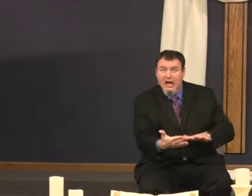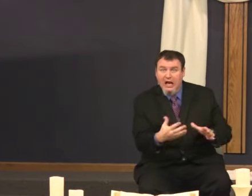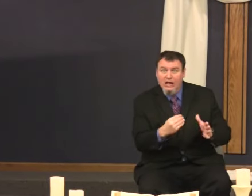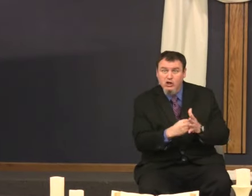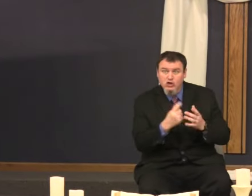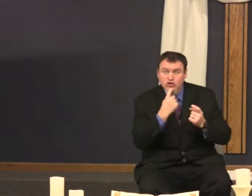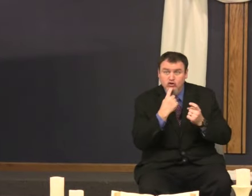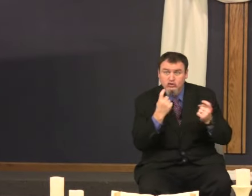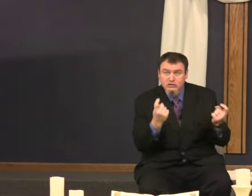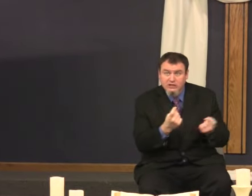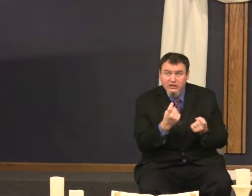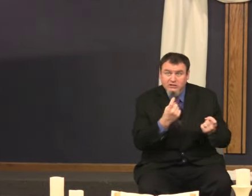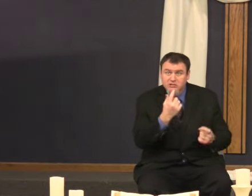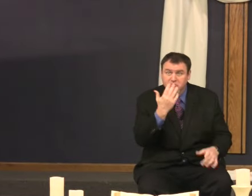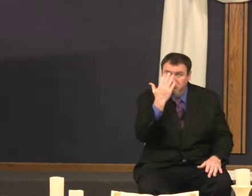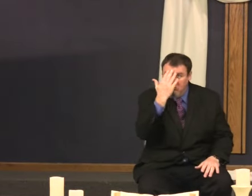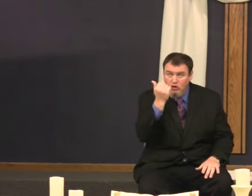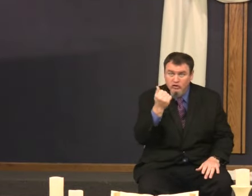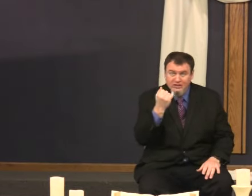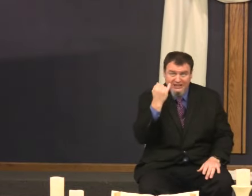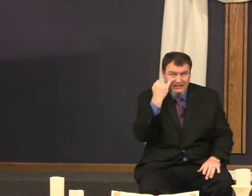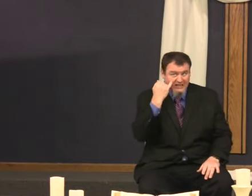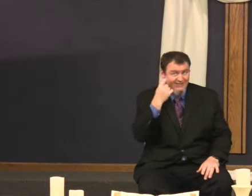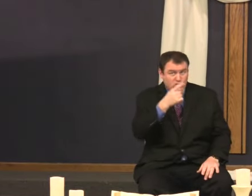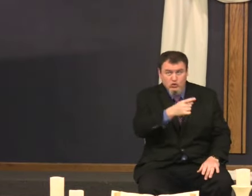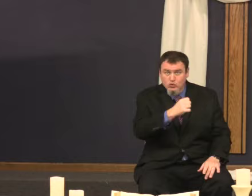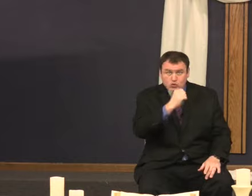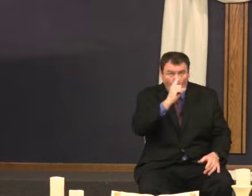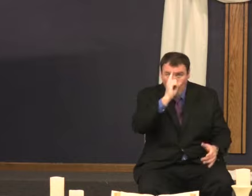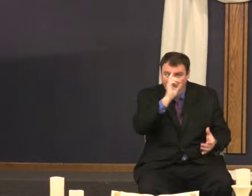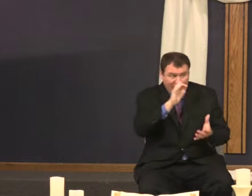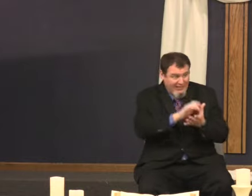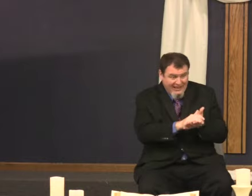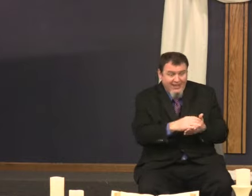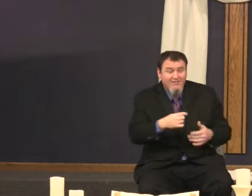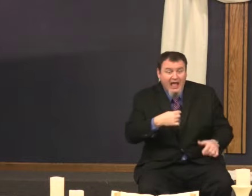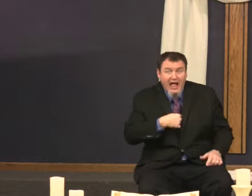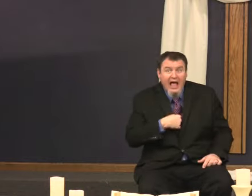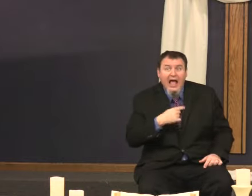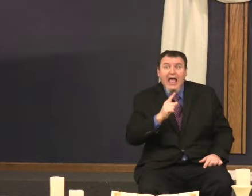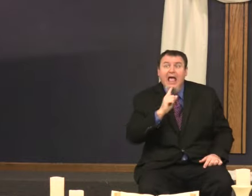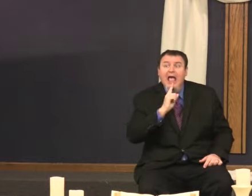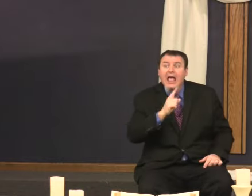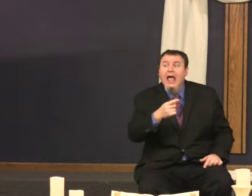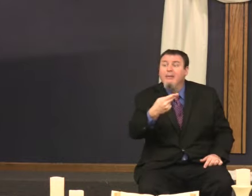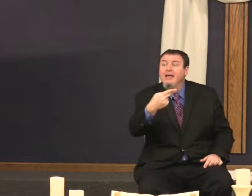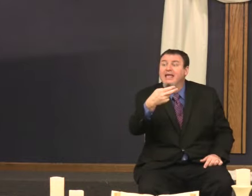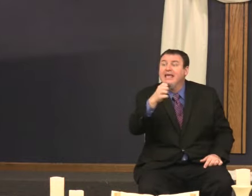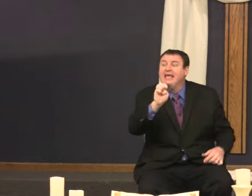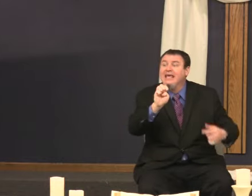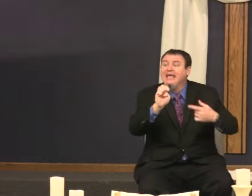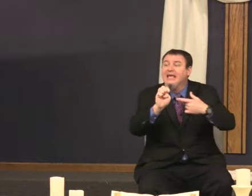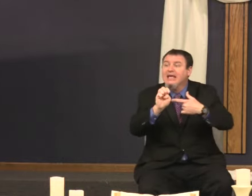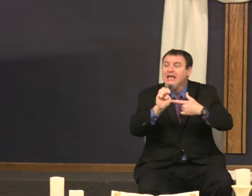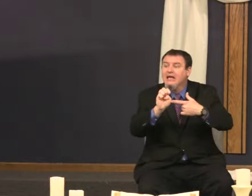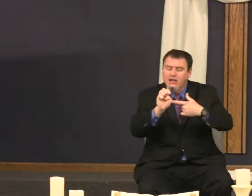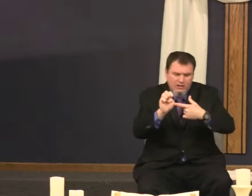I said, therefore, unto you, that ye shall die in your sins. If ye believe not that I am he,